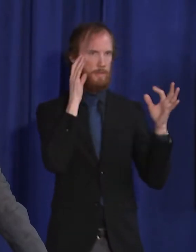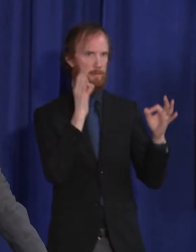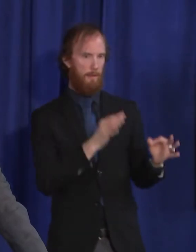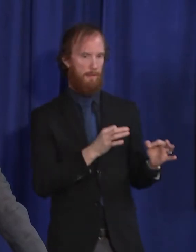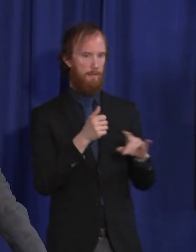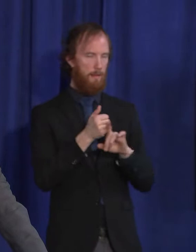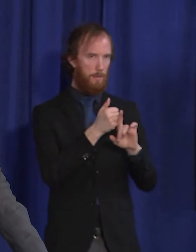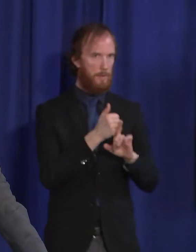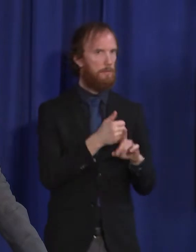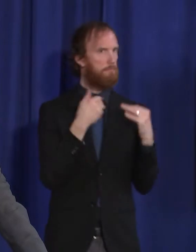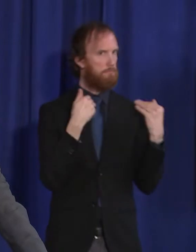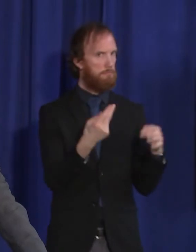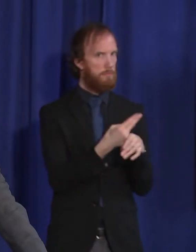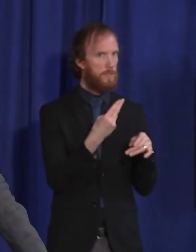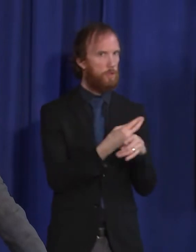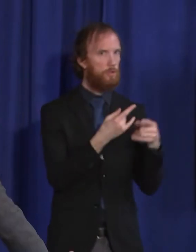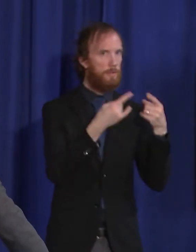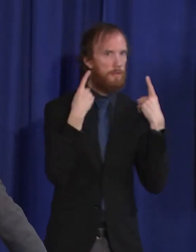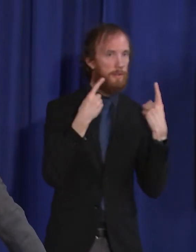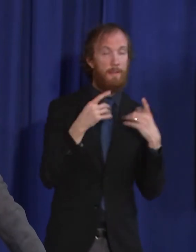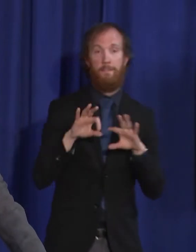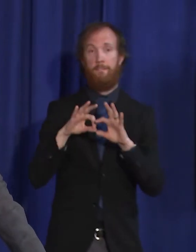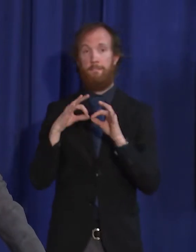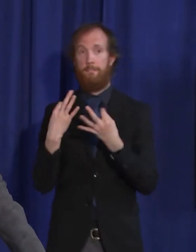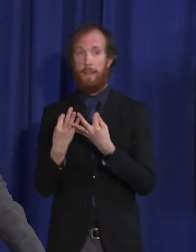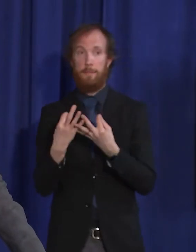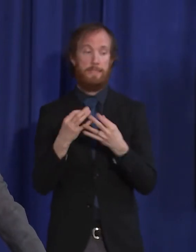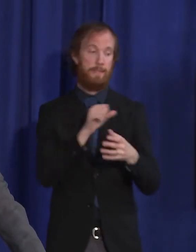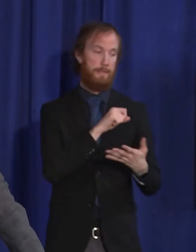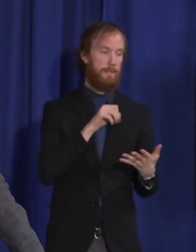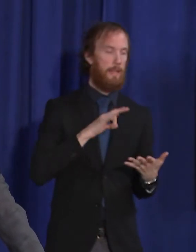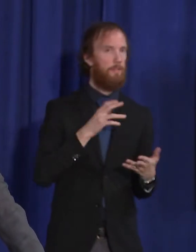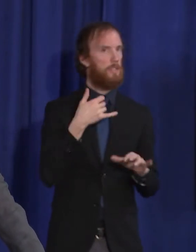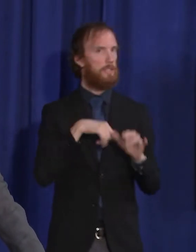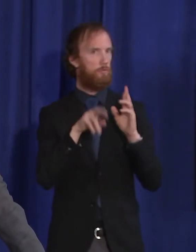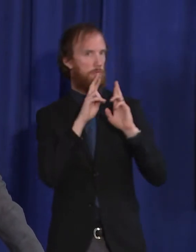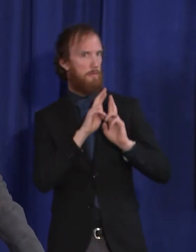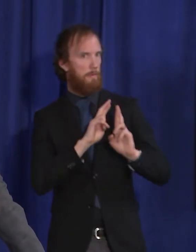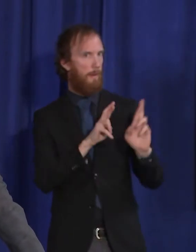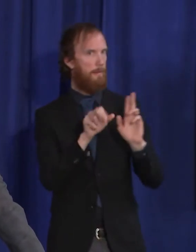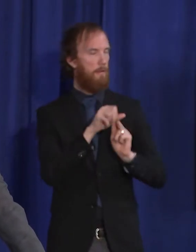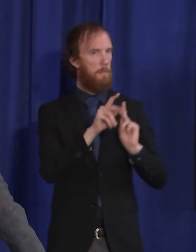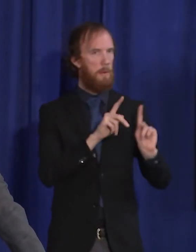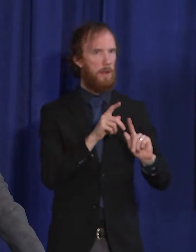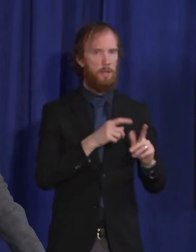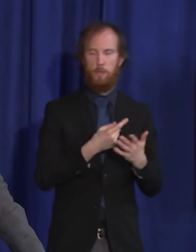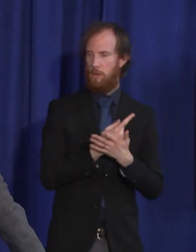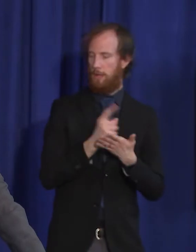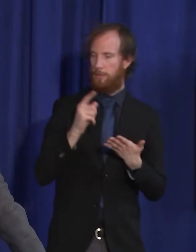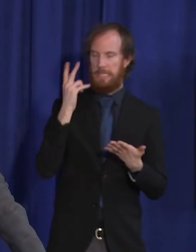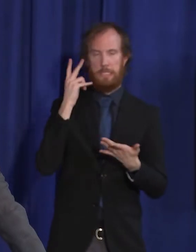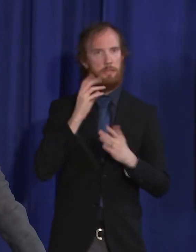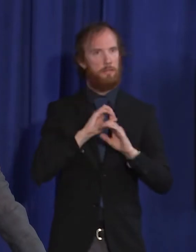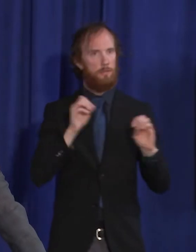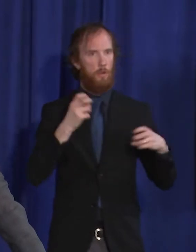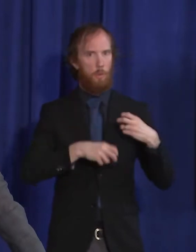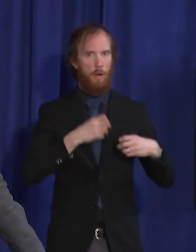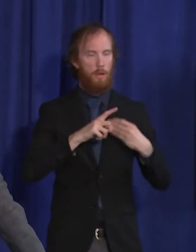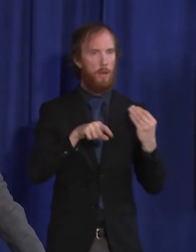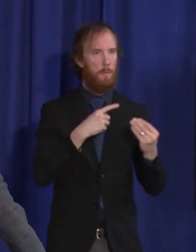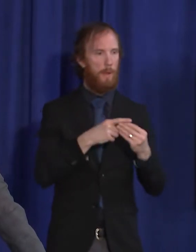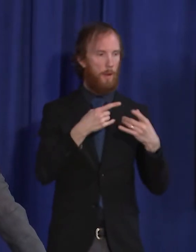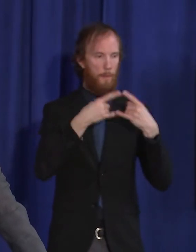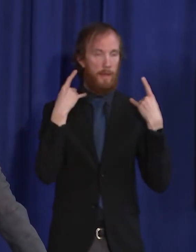thankful to families and staff also that respected people's choices, but we didn't see any issues last week when it came to masking. And like I said, the